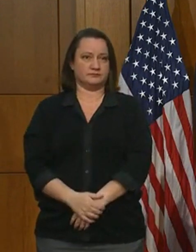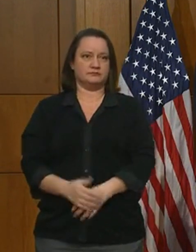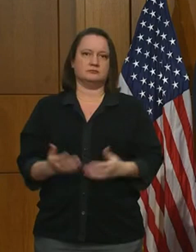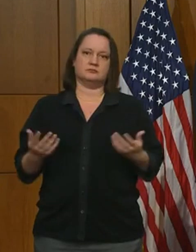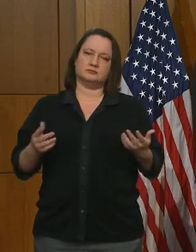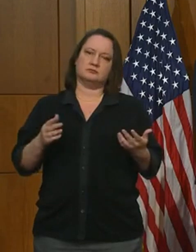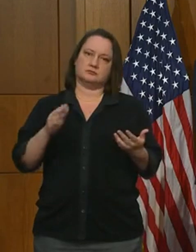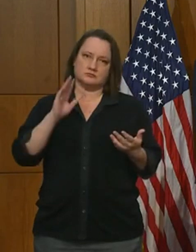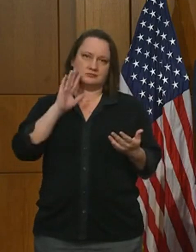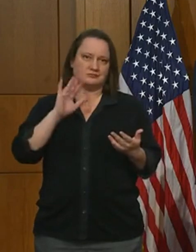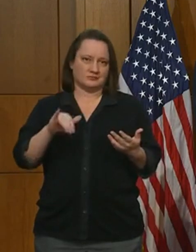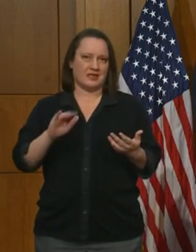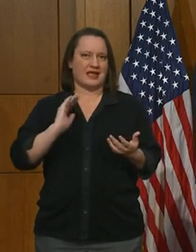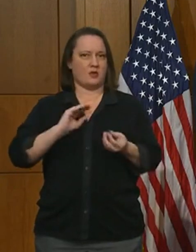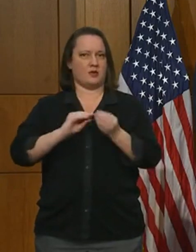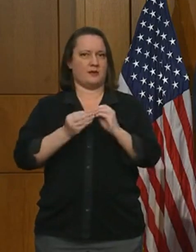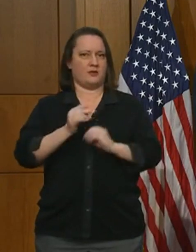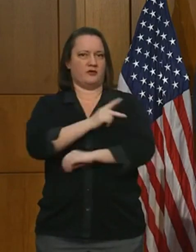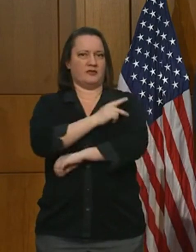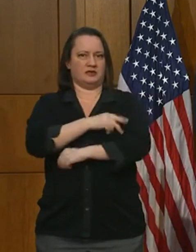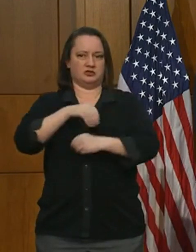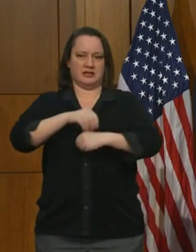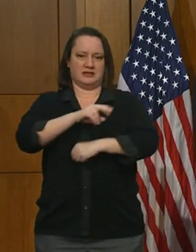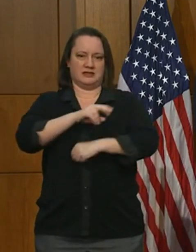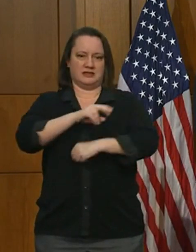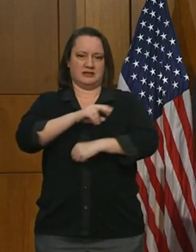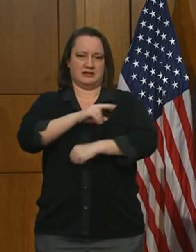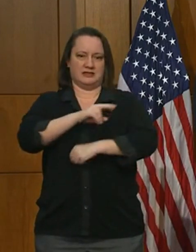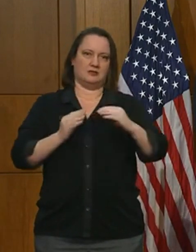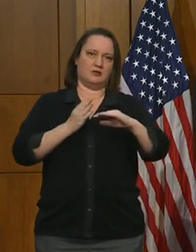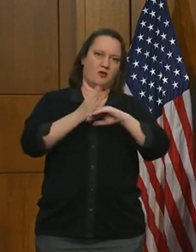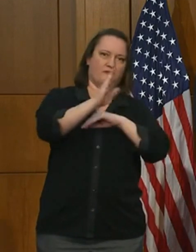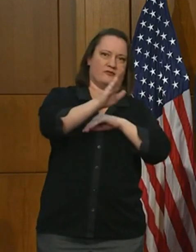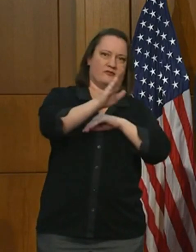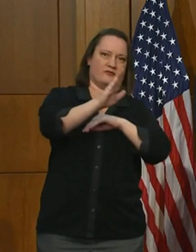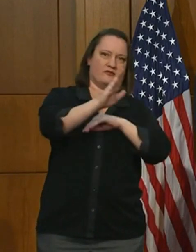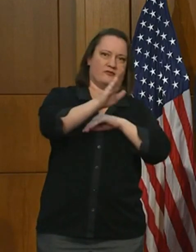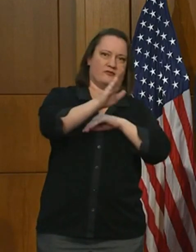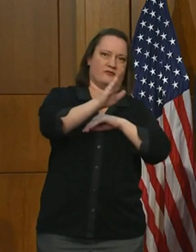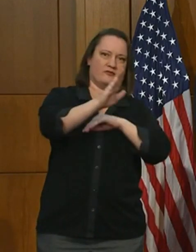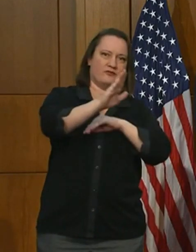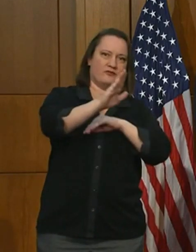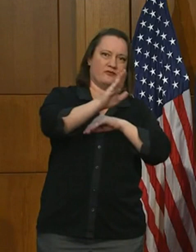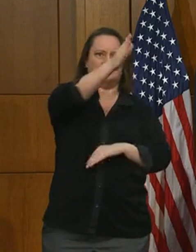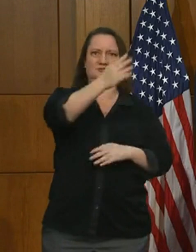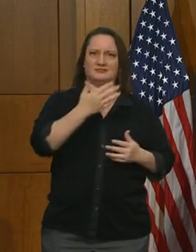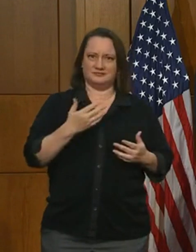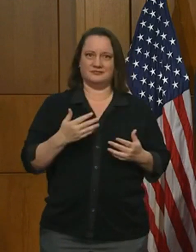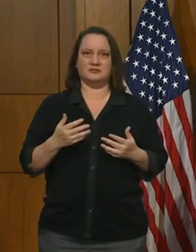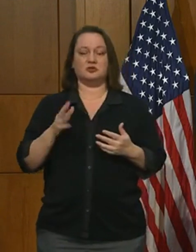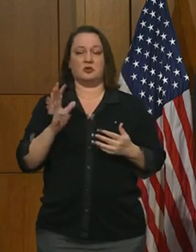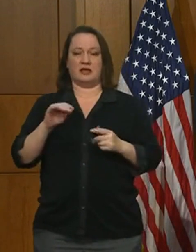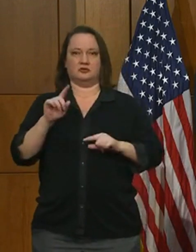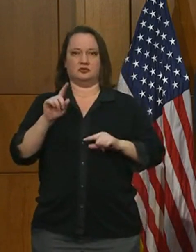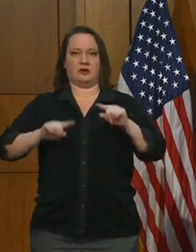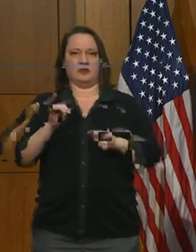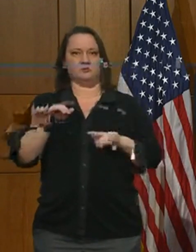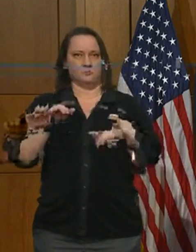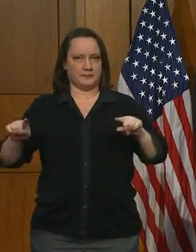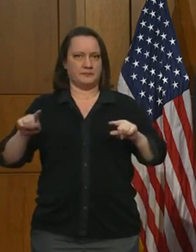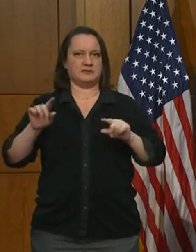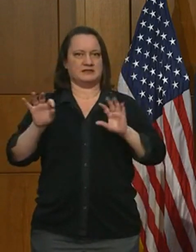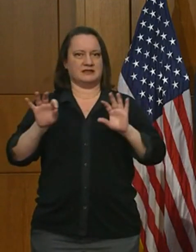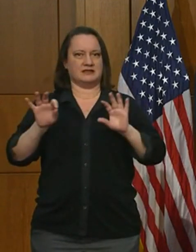more patients than that. So it's a very scarce resource, and through this random selection, everyone will have a chance of getting